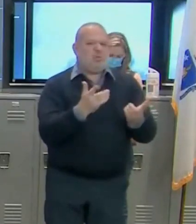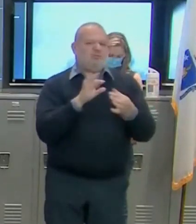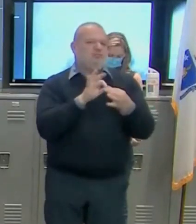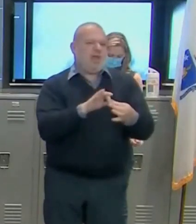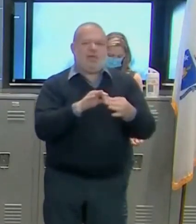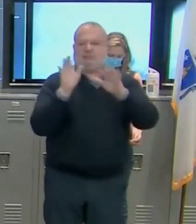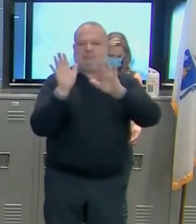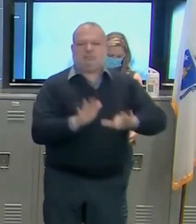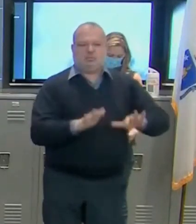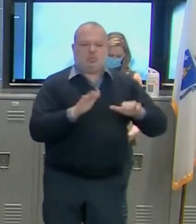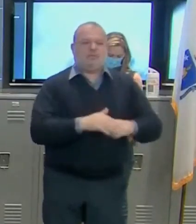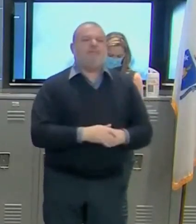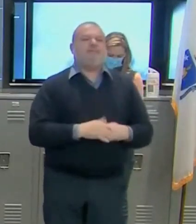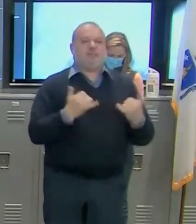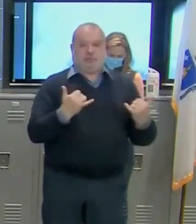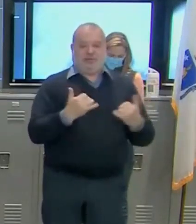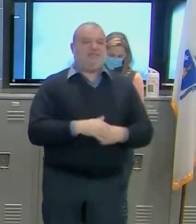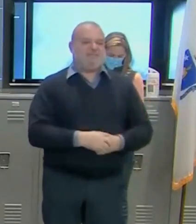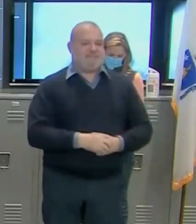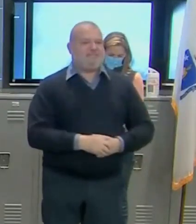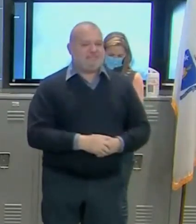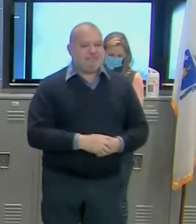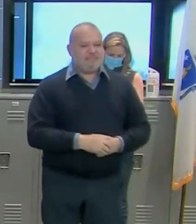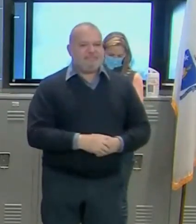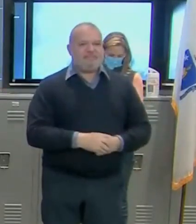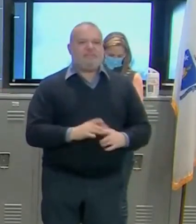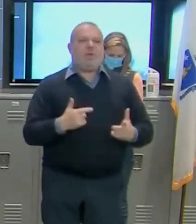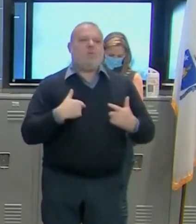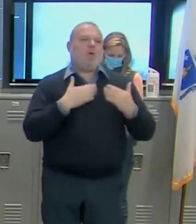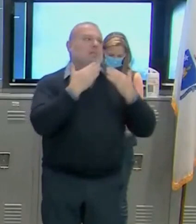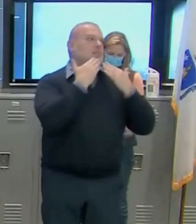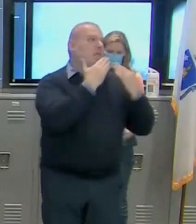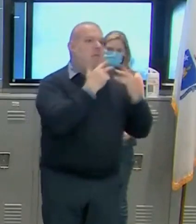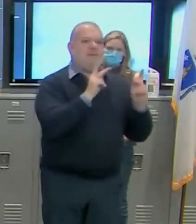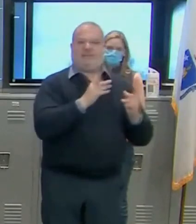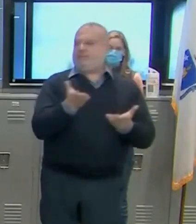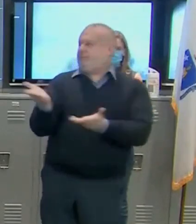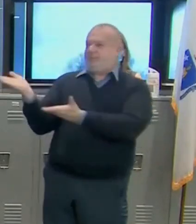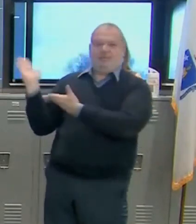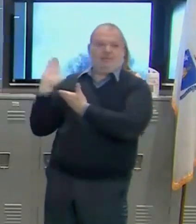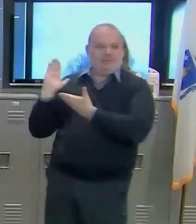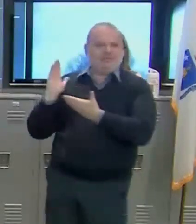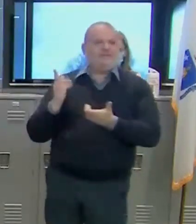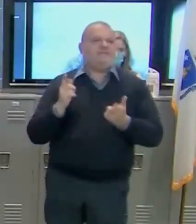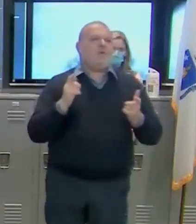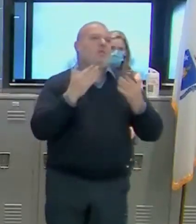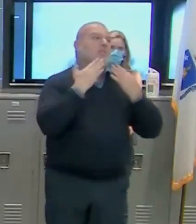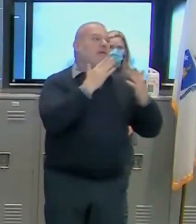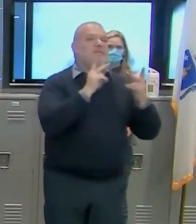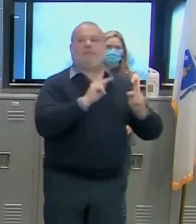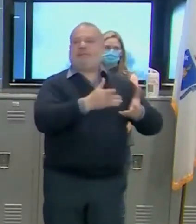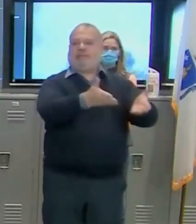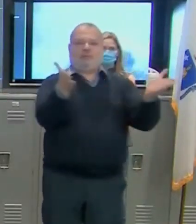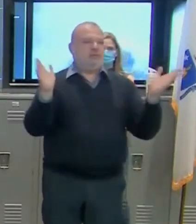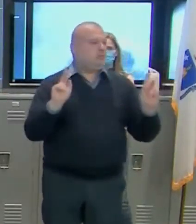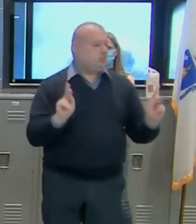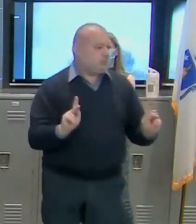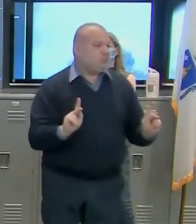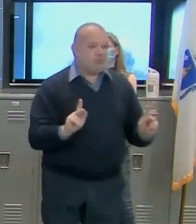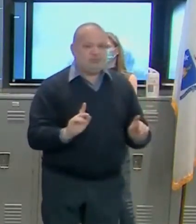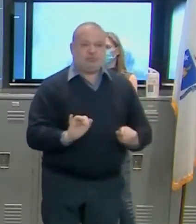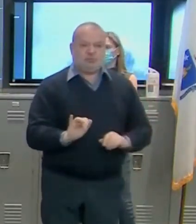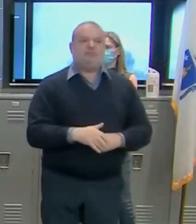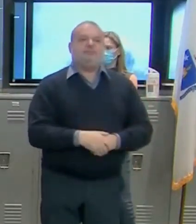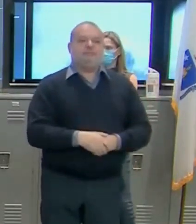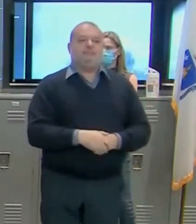want to echo the appreciation that people have heeded the warnings to avoid travel today. We are also extremely grateful